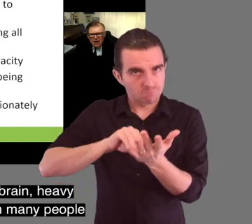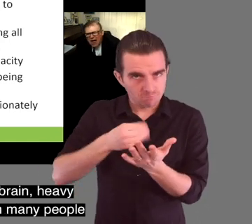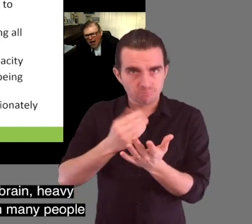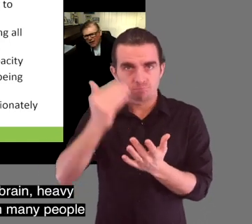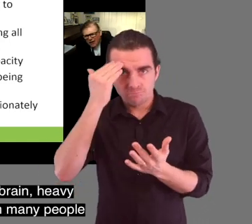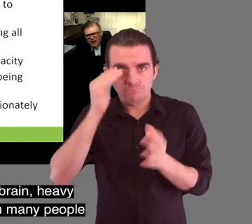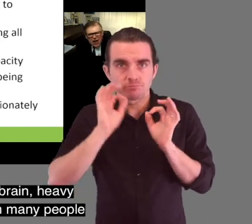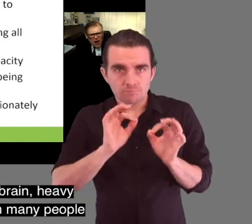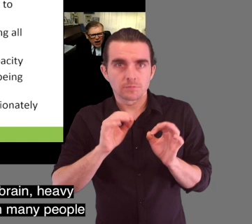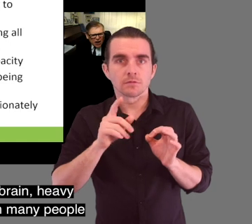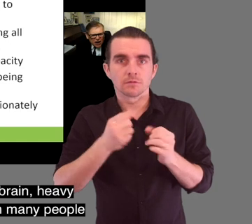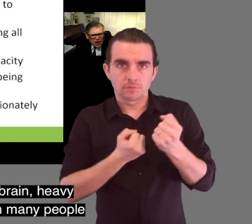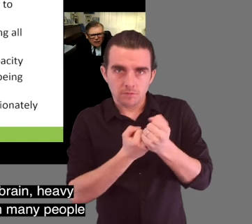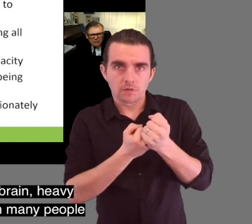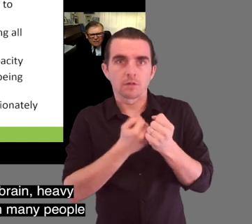brain, heavy